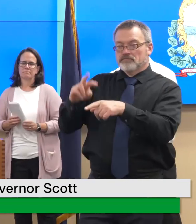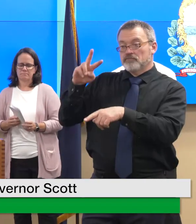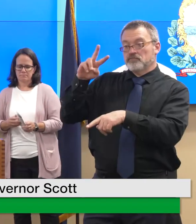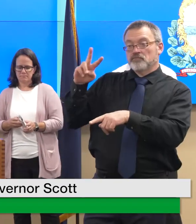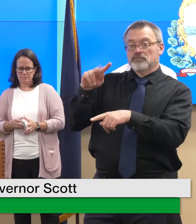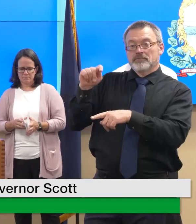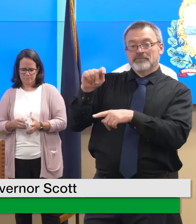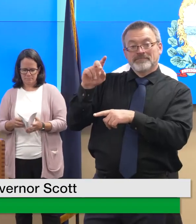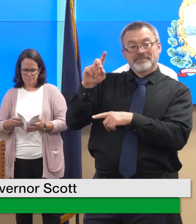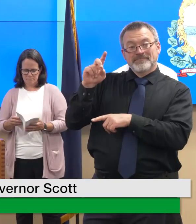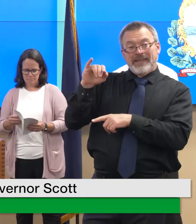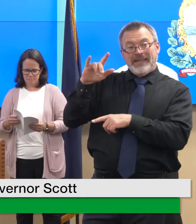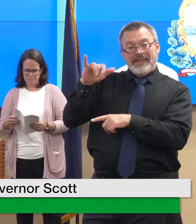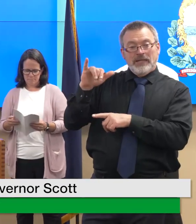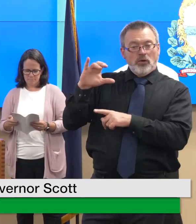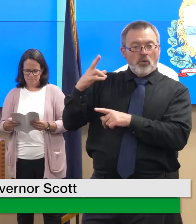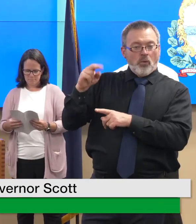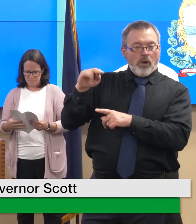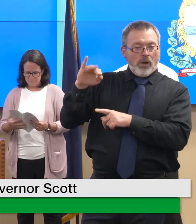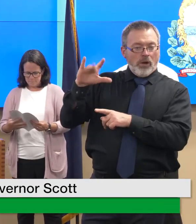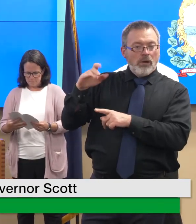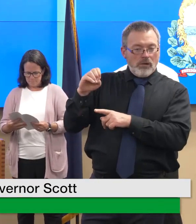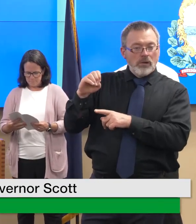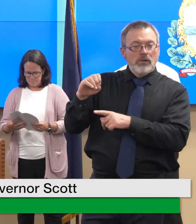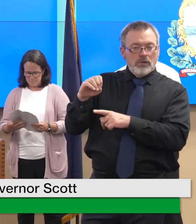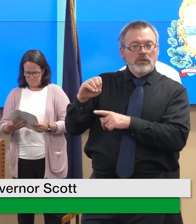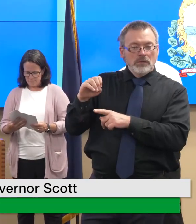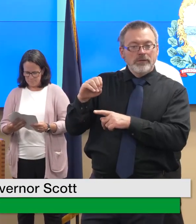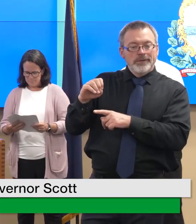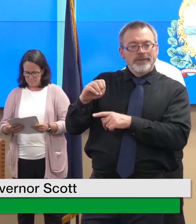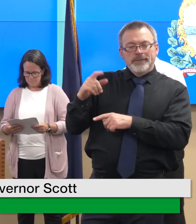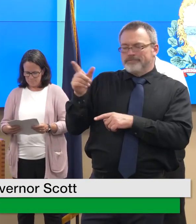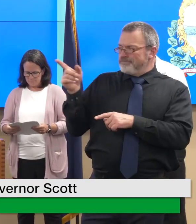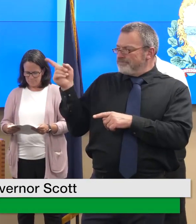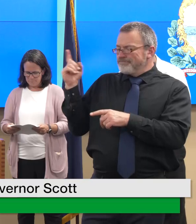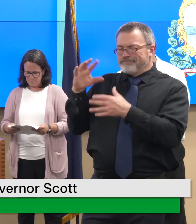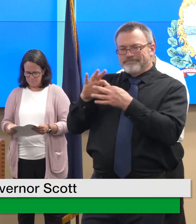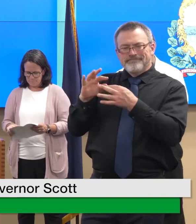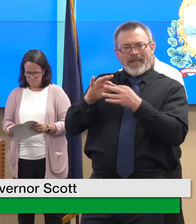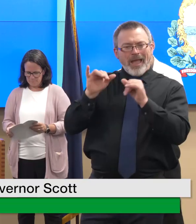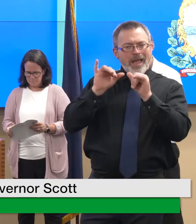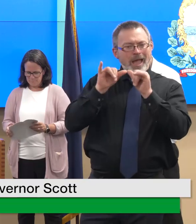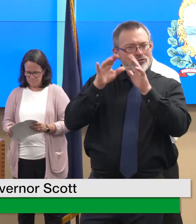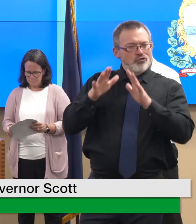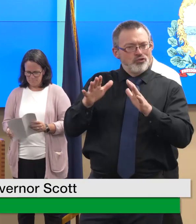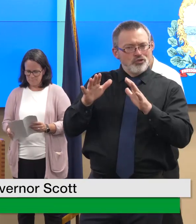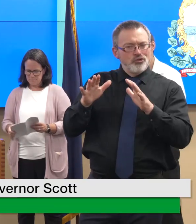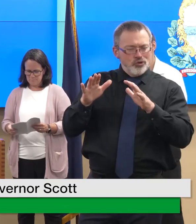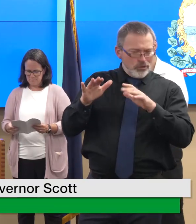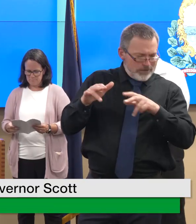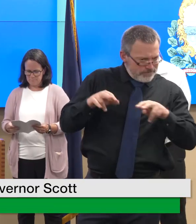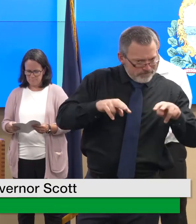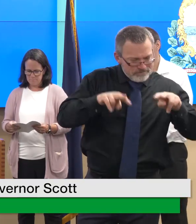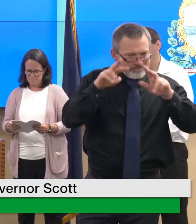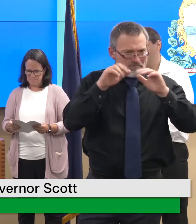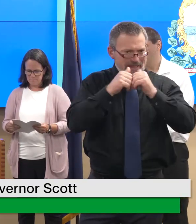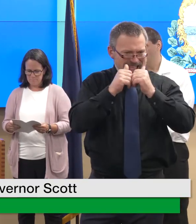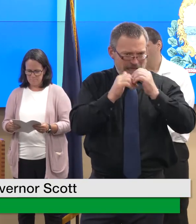Engineers study on the sort of the baseline study of Vermont's flood capacity? I know